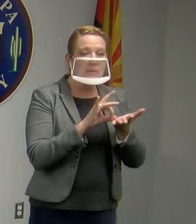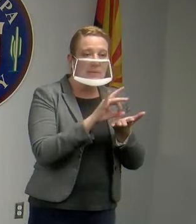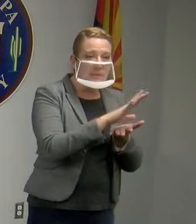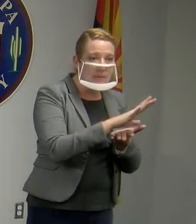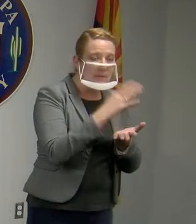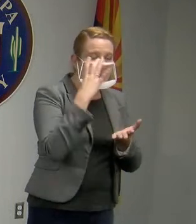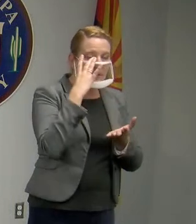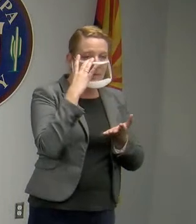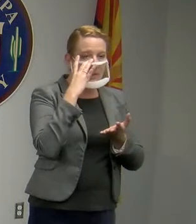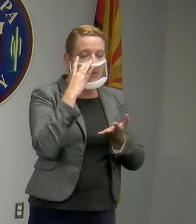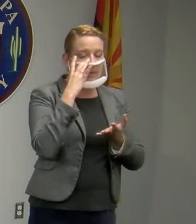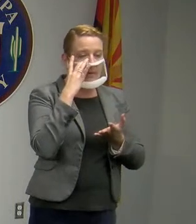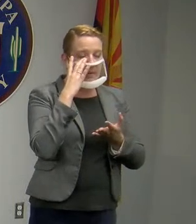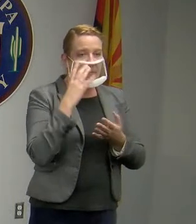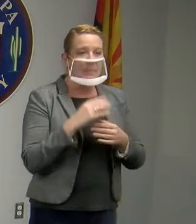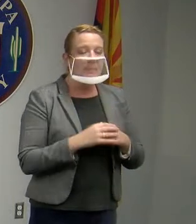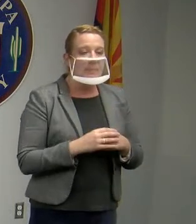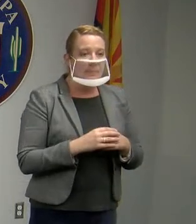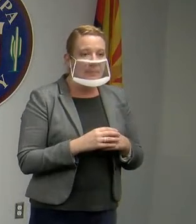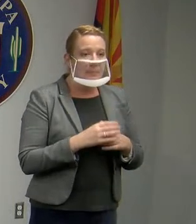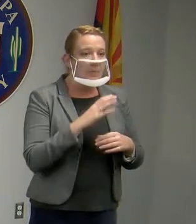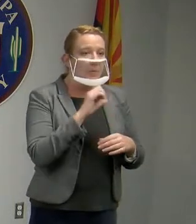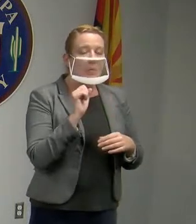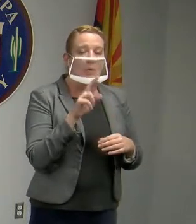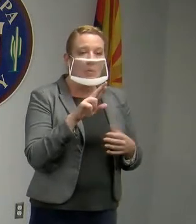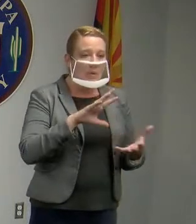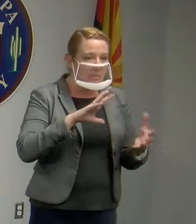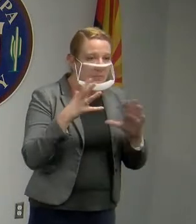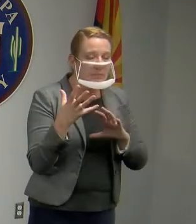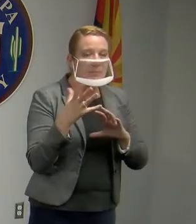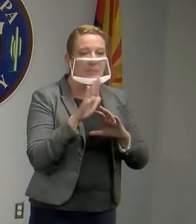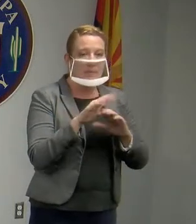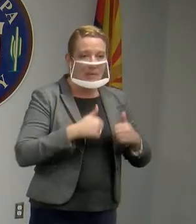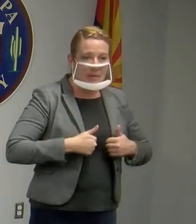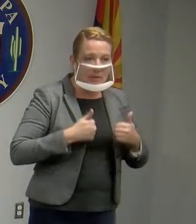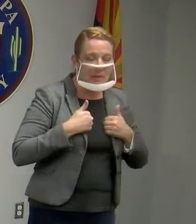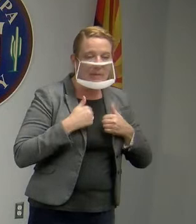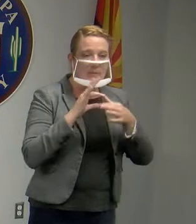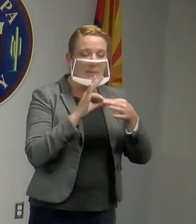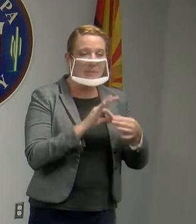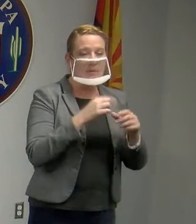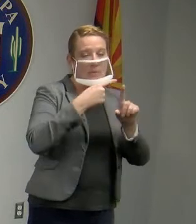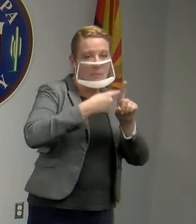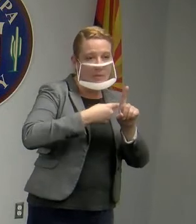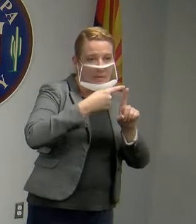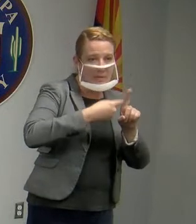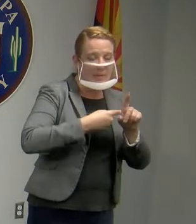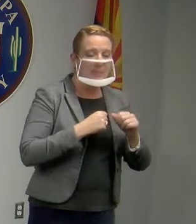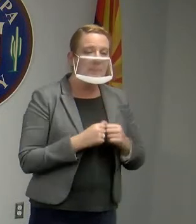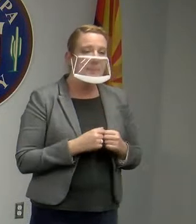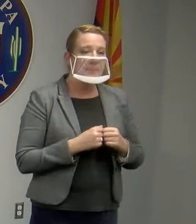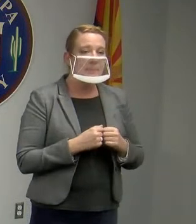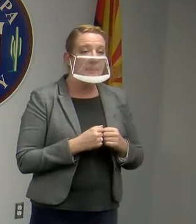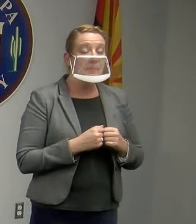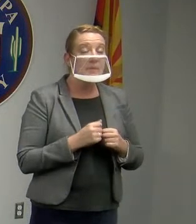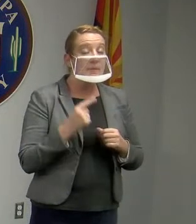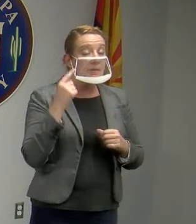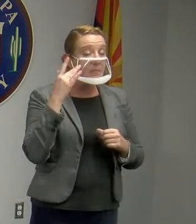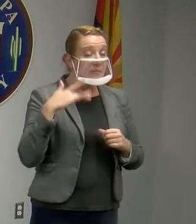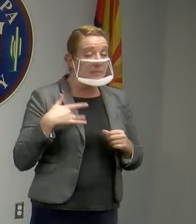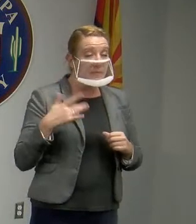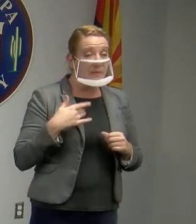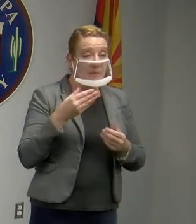any displacement or evictions. That's the overall goal. We estimate to serve up to